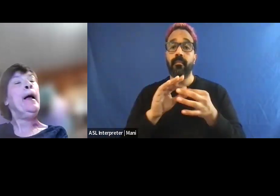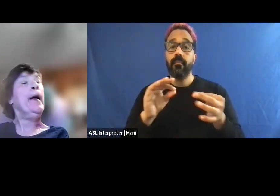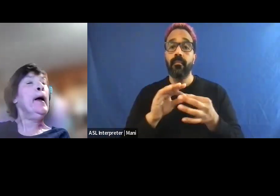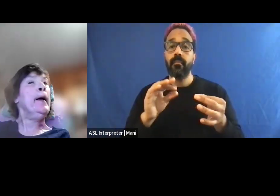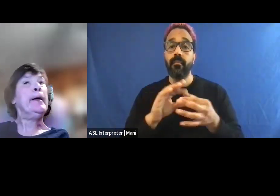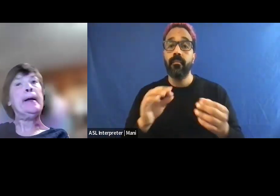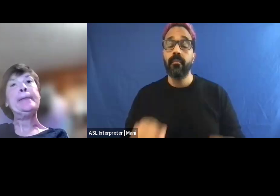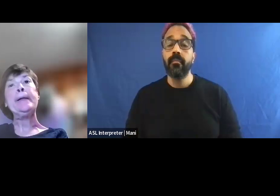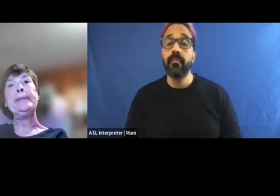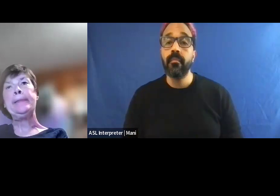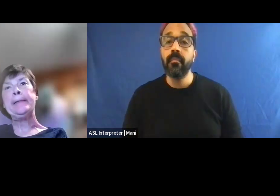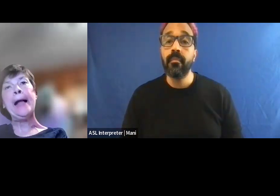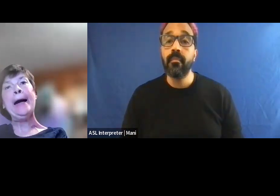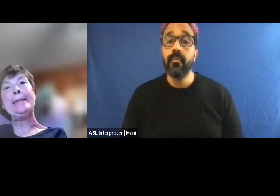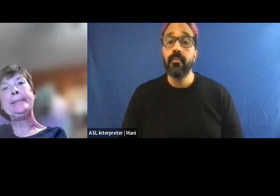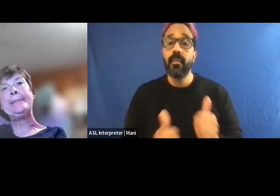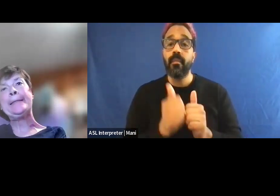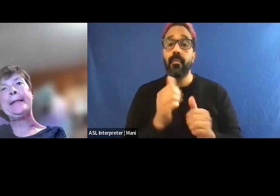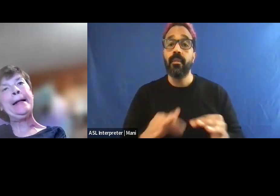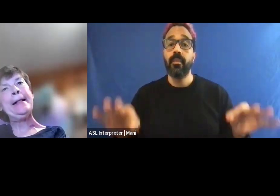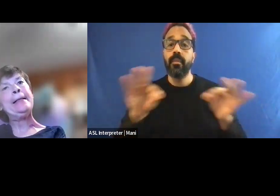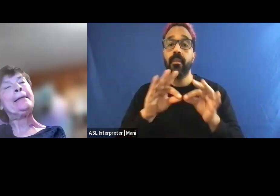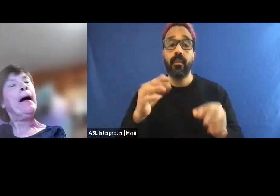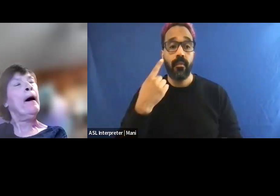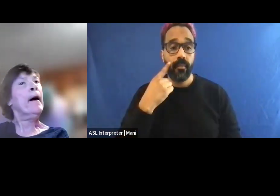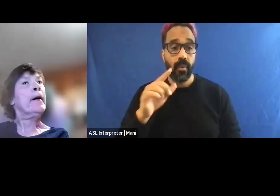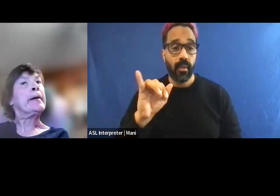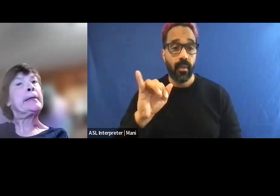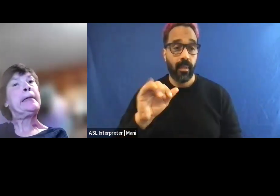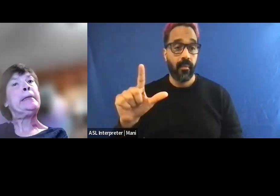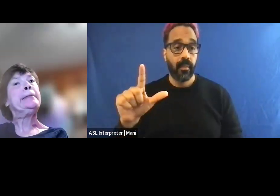independent living philosophy is